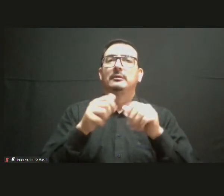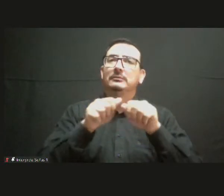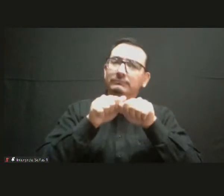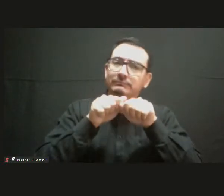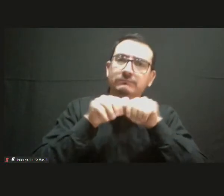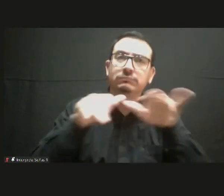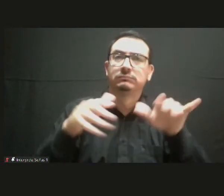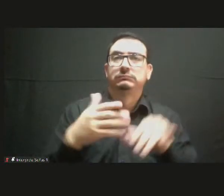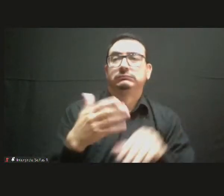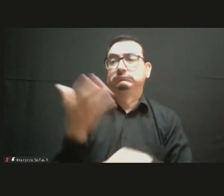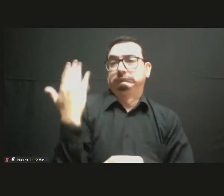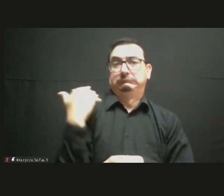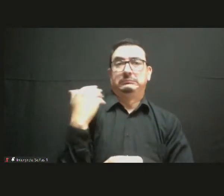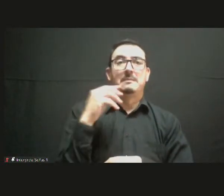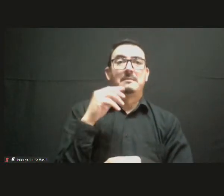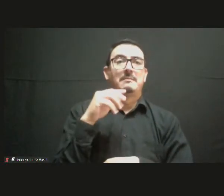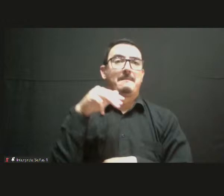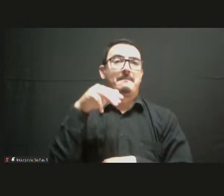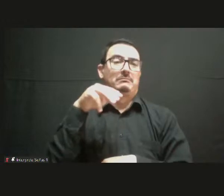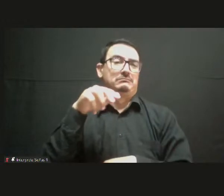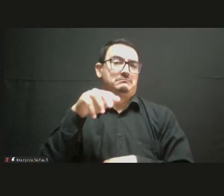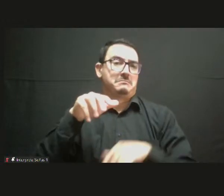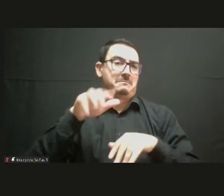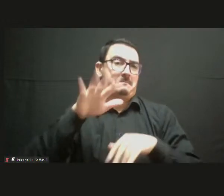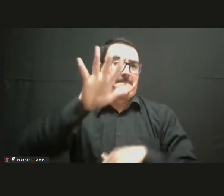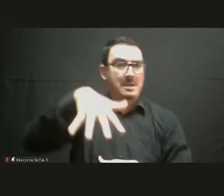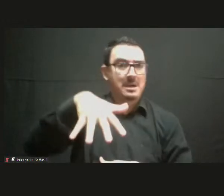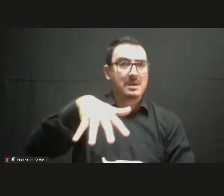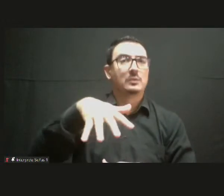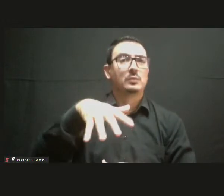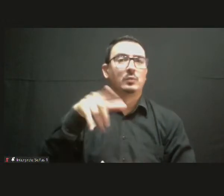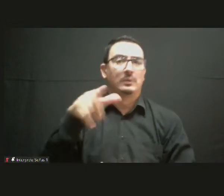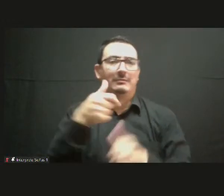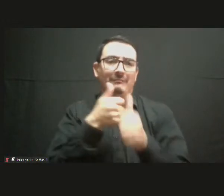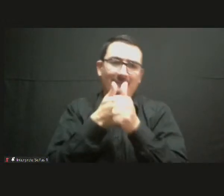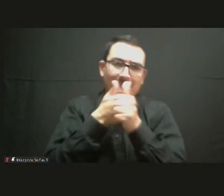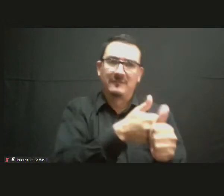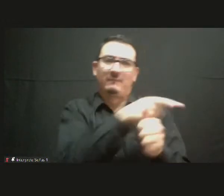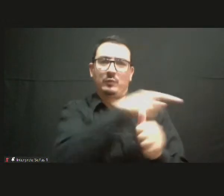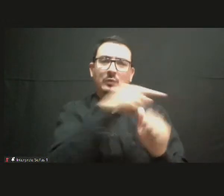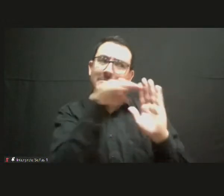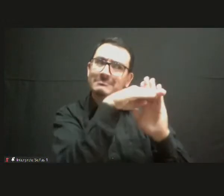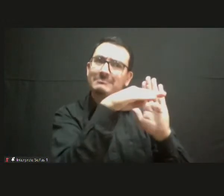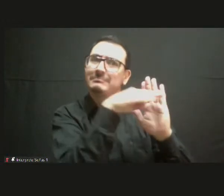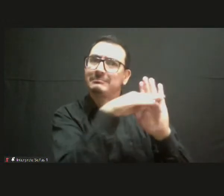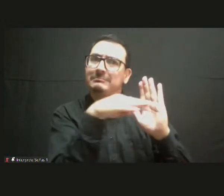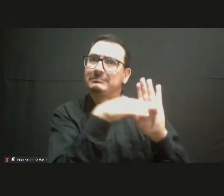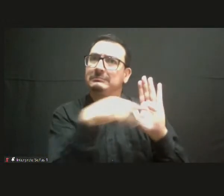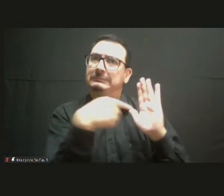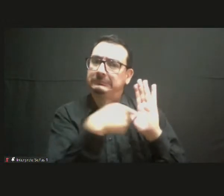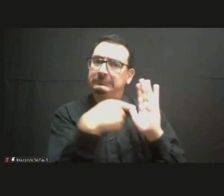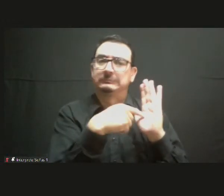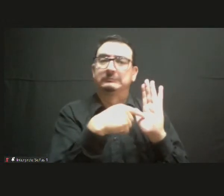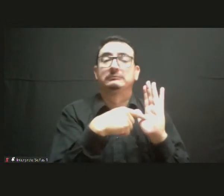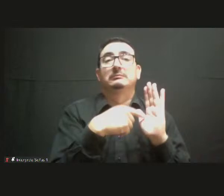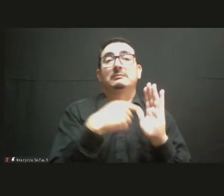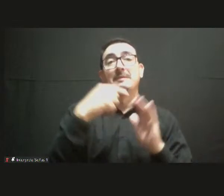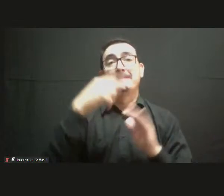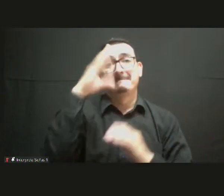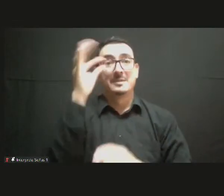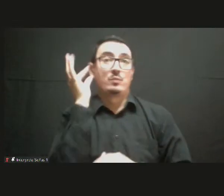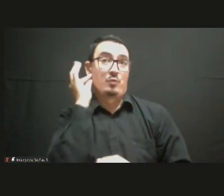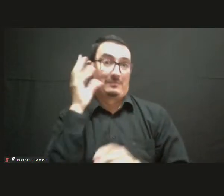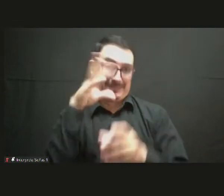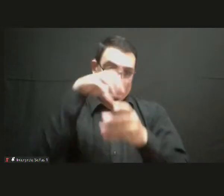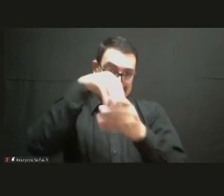the pandemic, including assistance for those in the informal tourism sector, and this is particularly